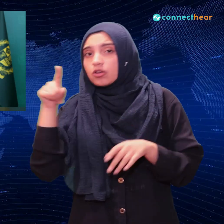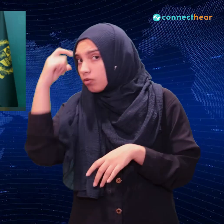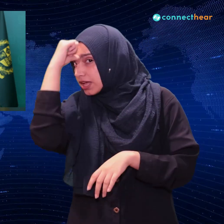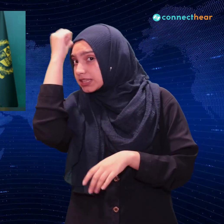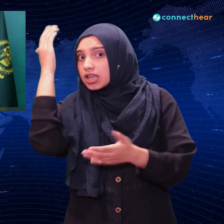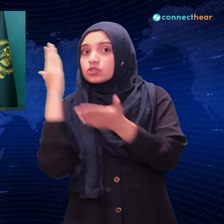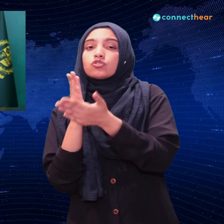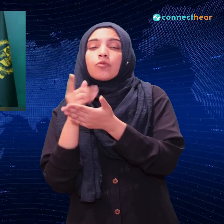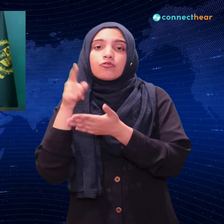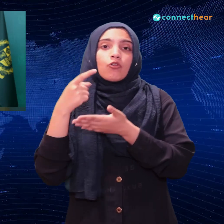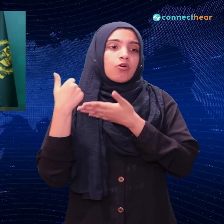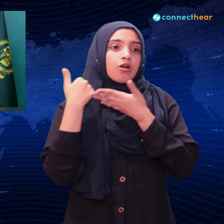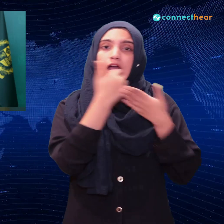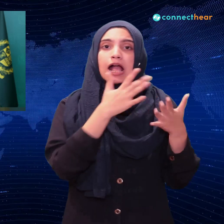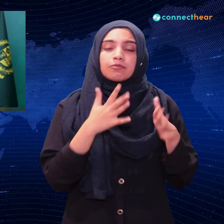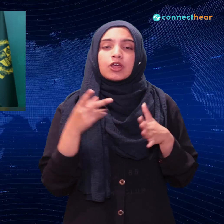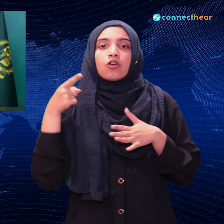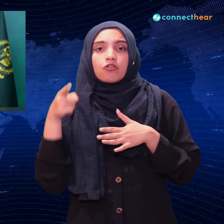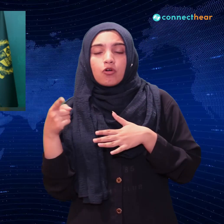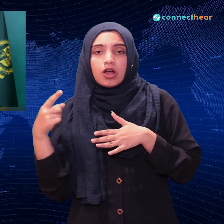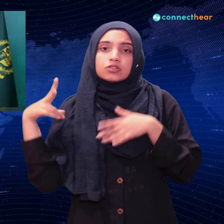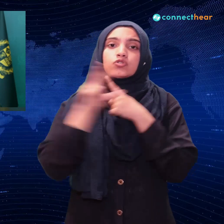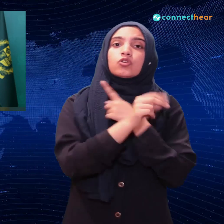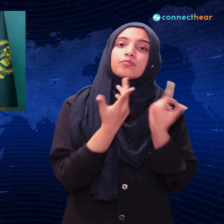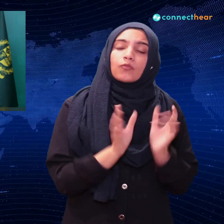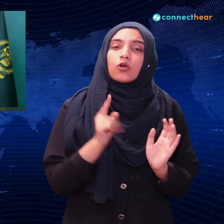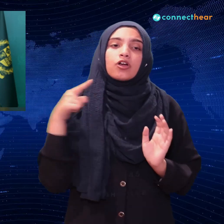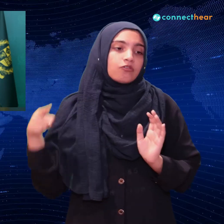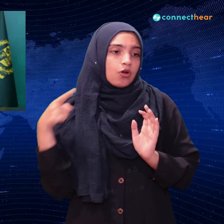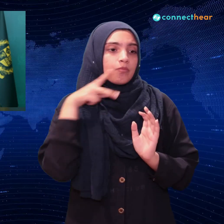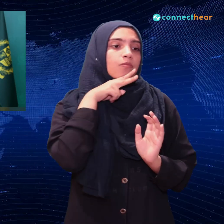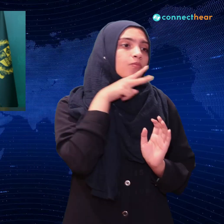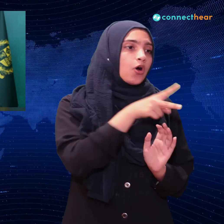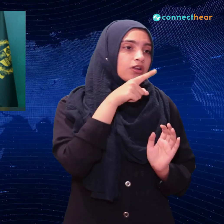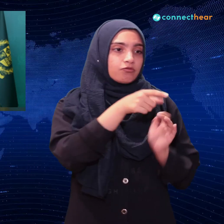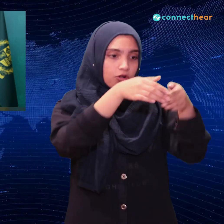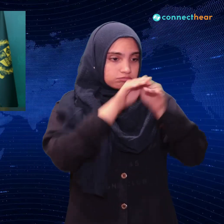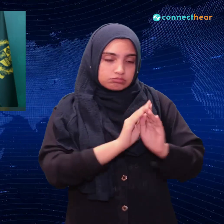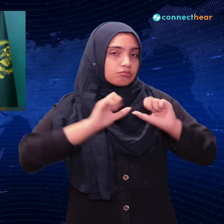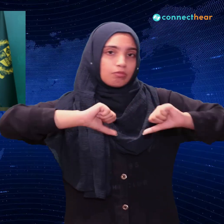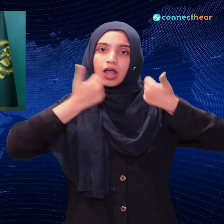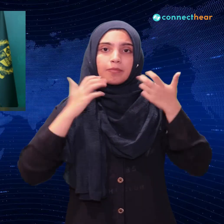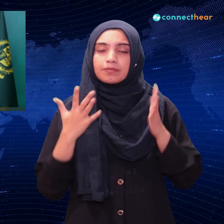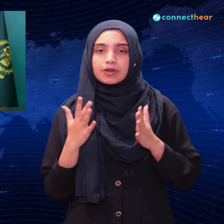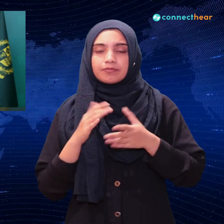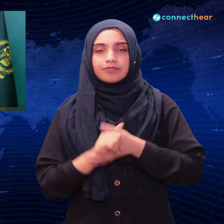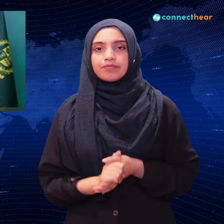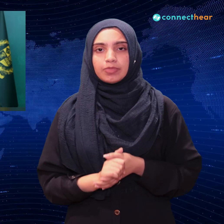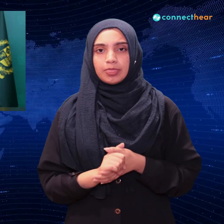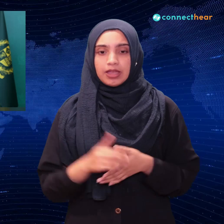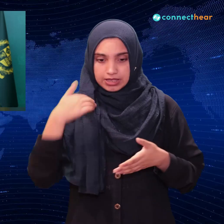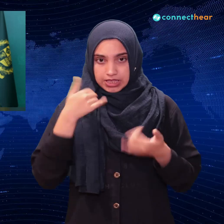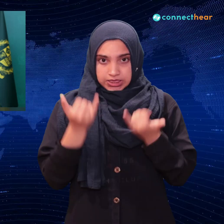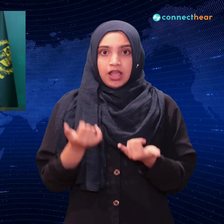sanction, this action has been against the basic norms of human decency. I call on this General Assembly to